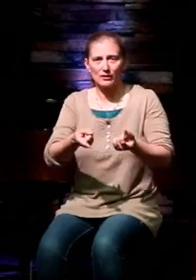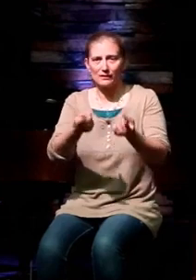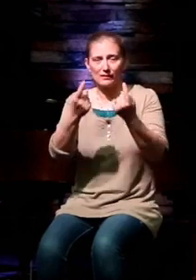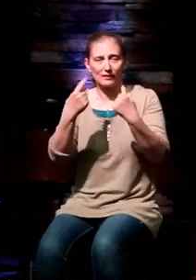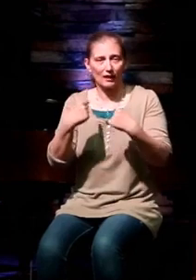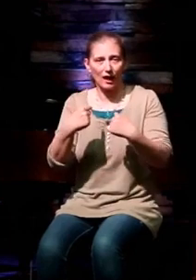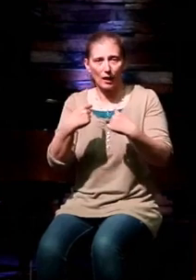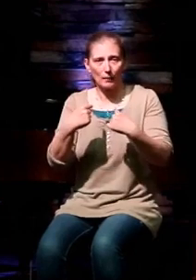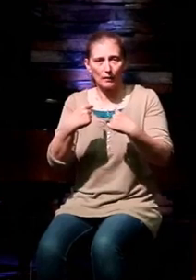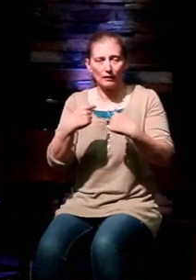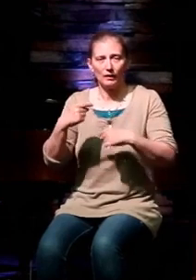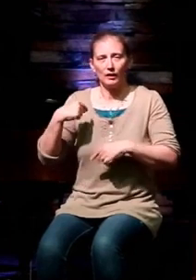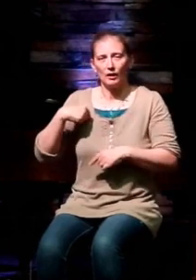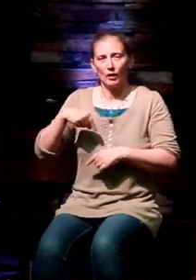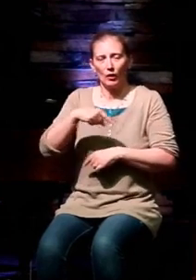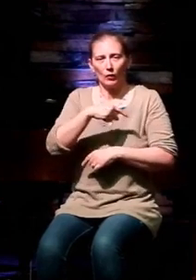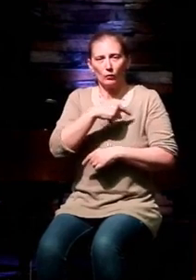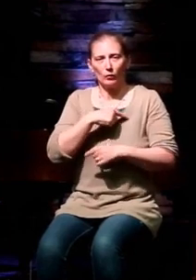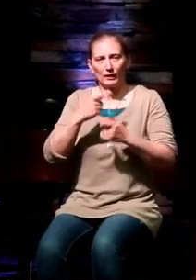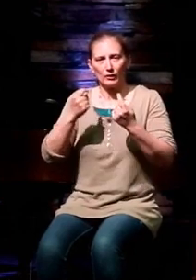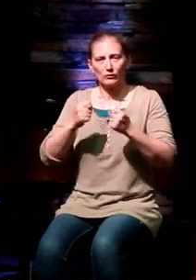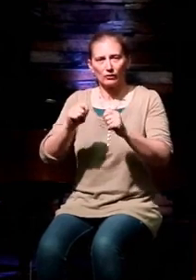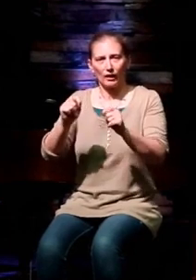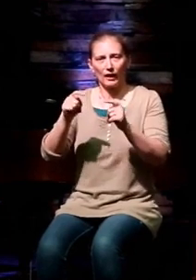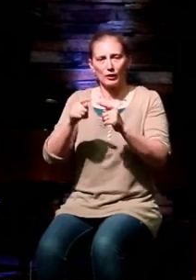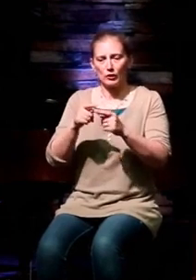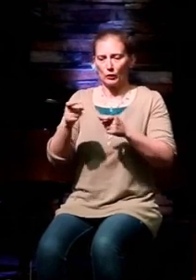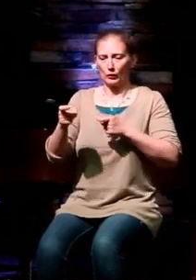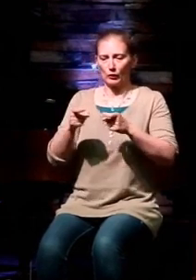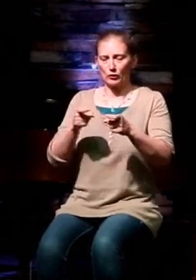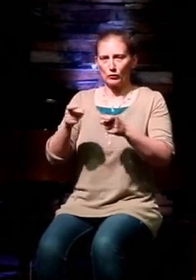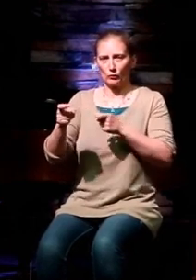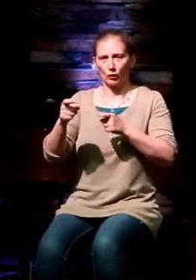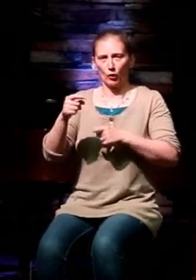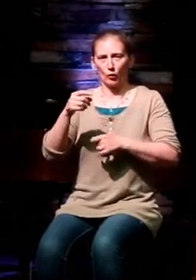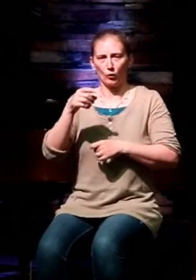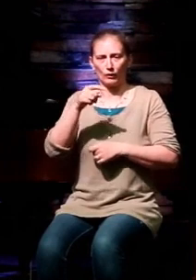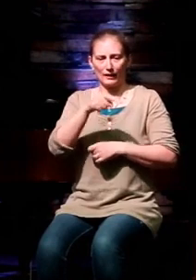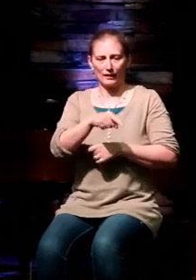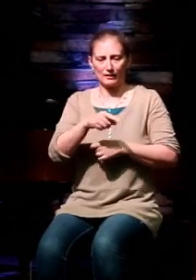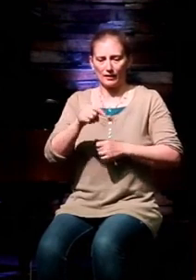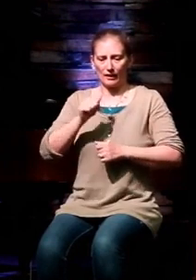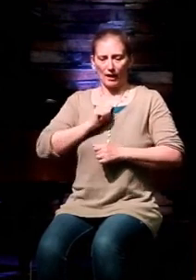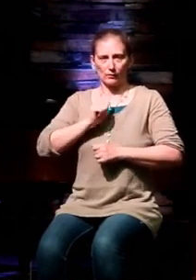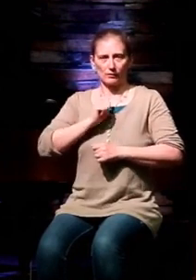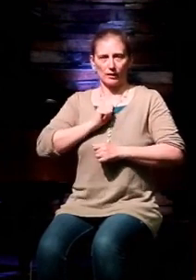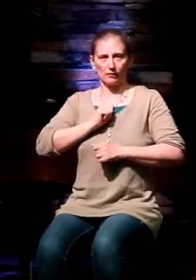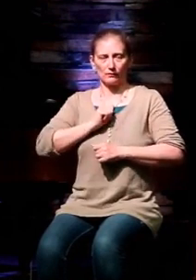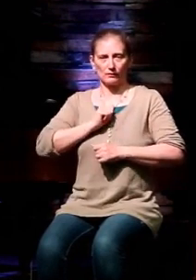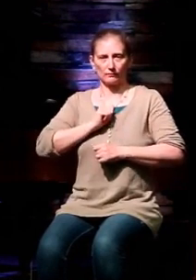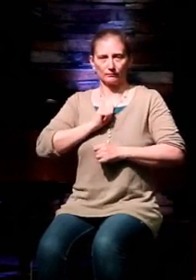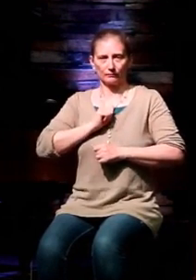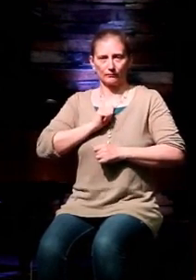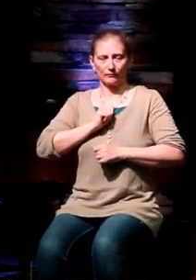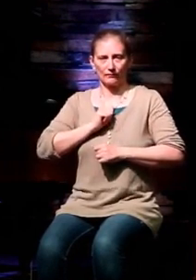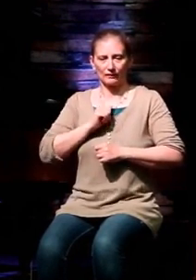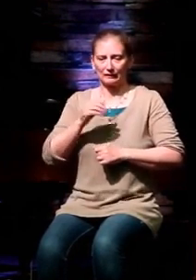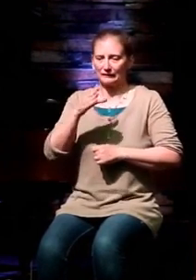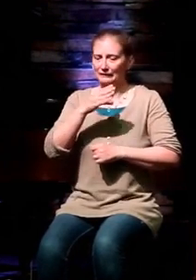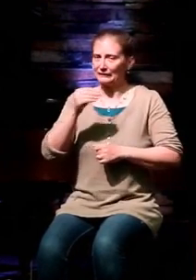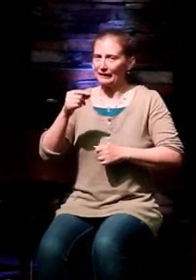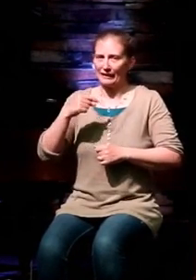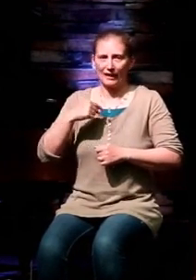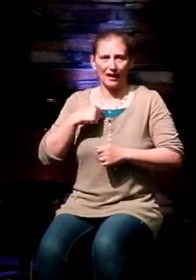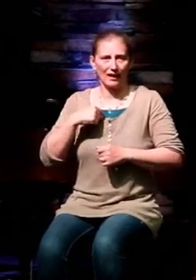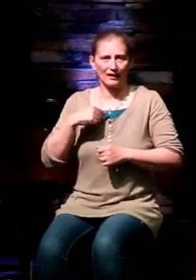in their own strength. So many people try to, if they have a crazy sinful thought, they'll just try to push that thought away by themselves. And I think, how